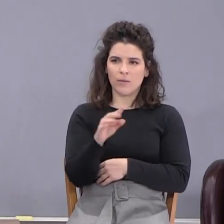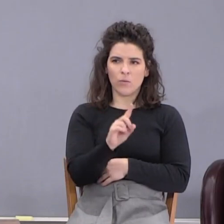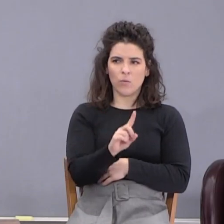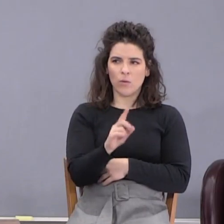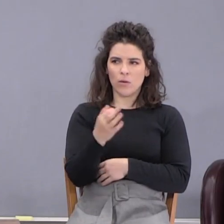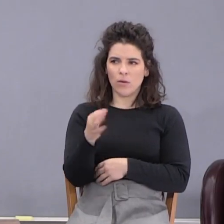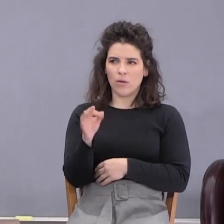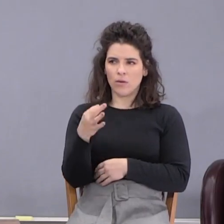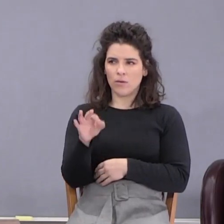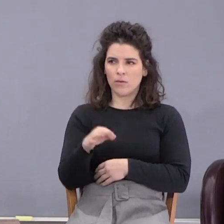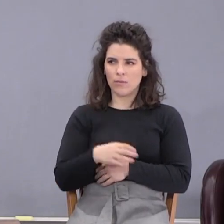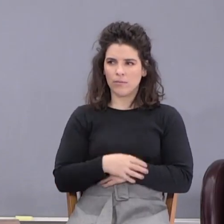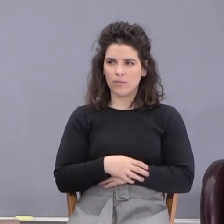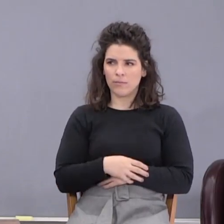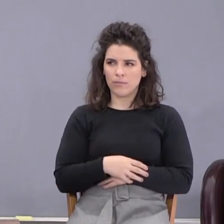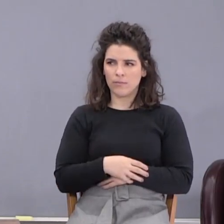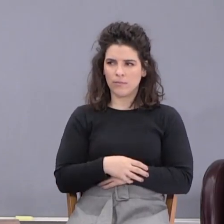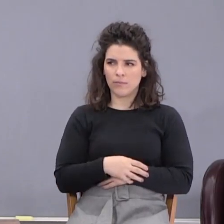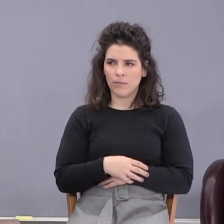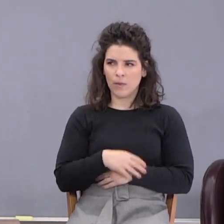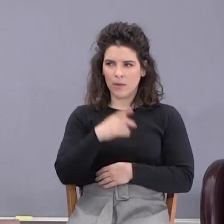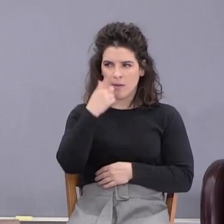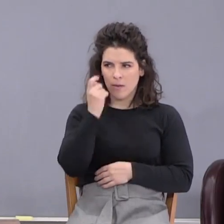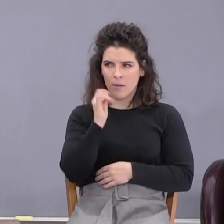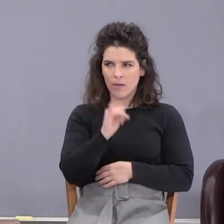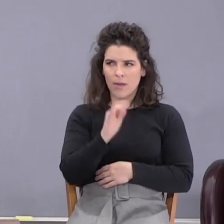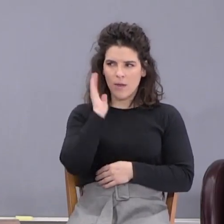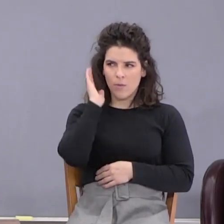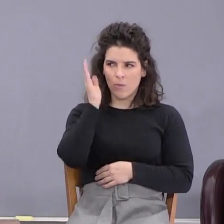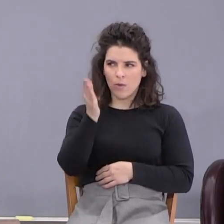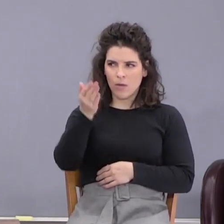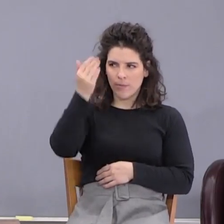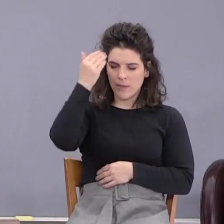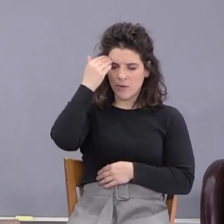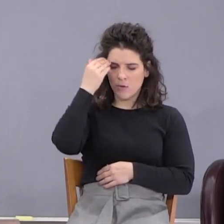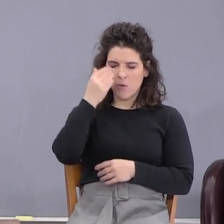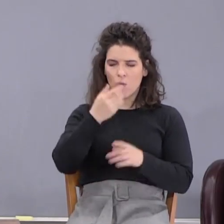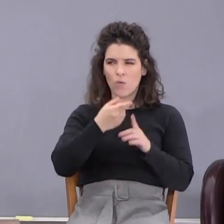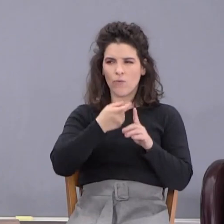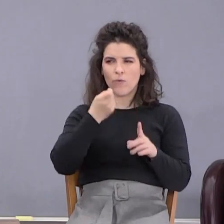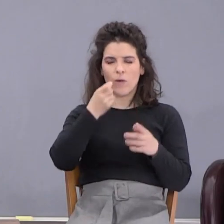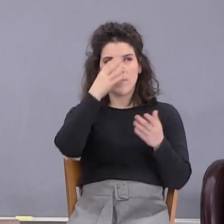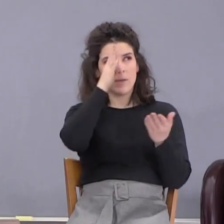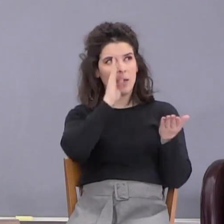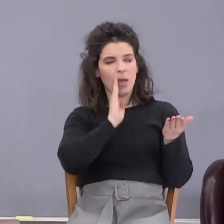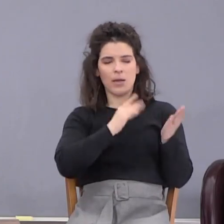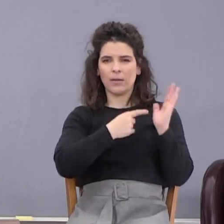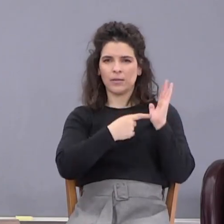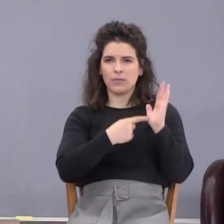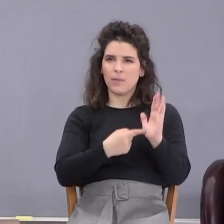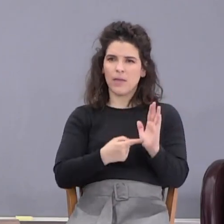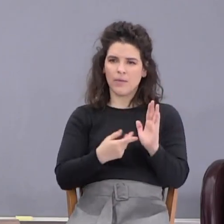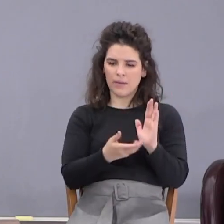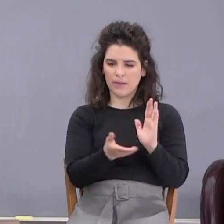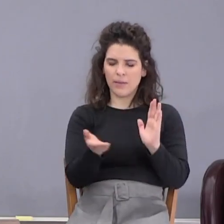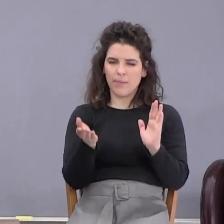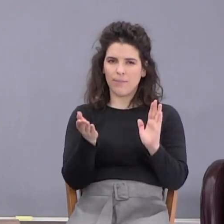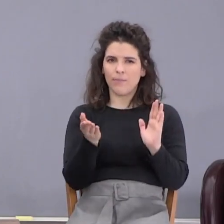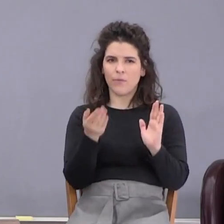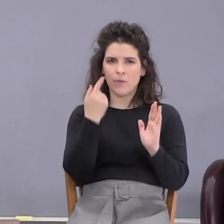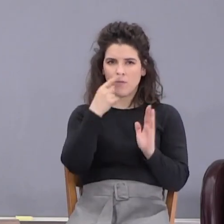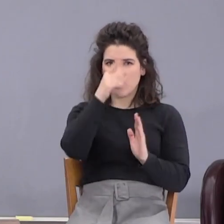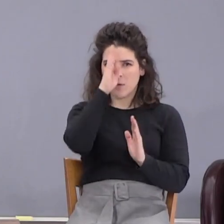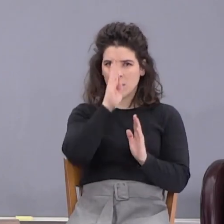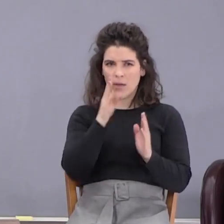verse 19 of Romans chapter 1. Because that which may be known of God is manifest in them. For